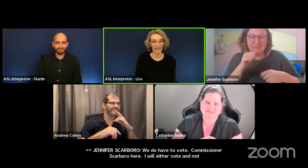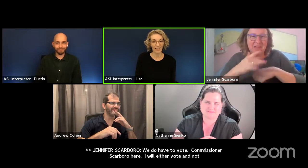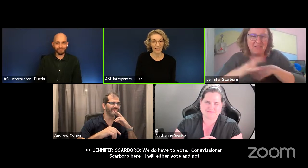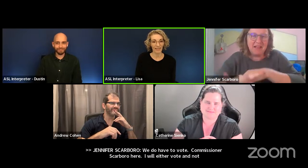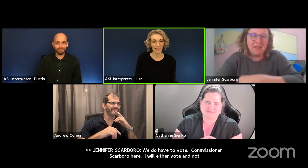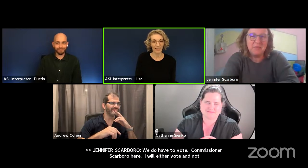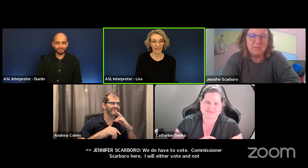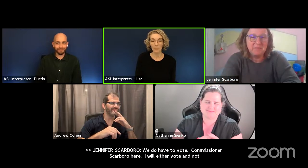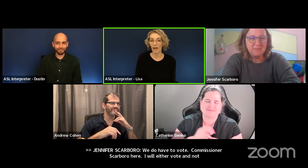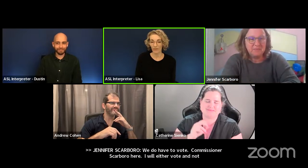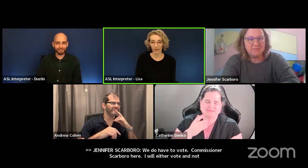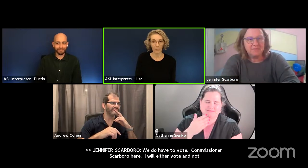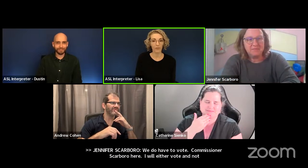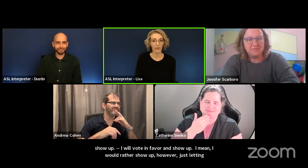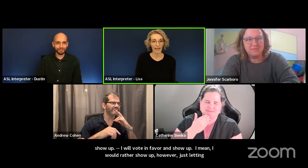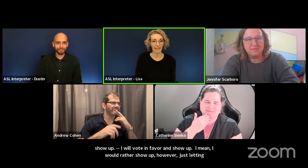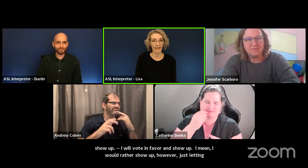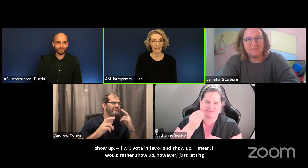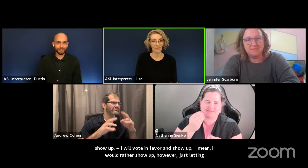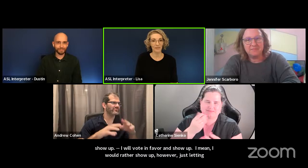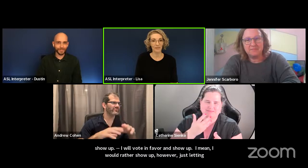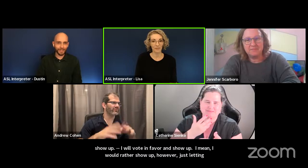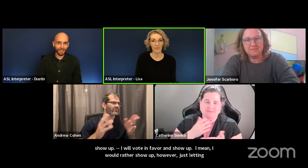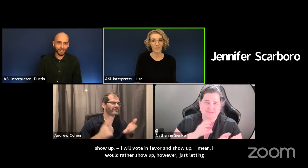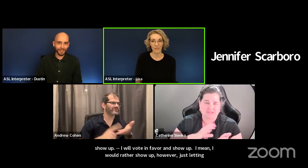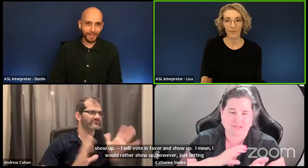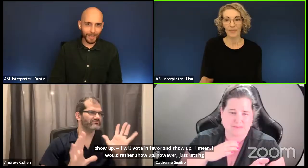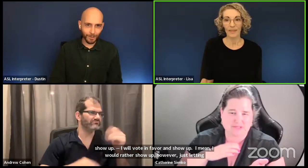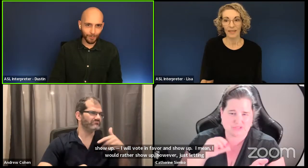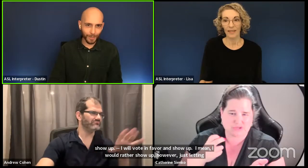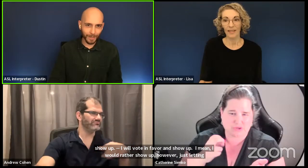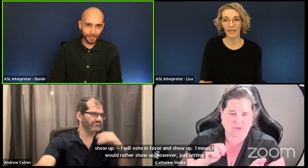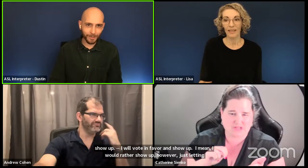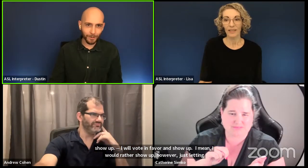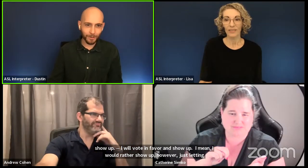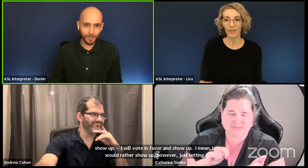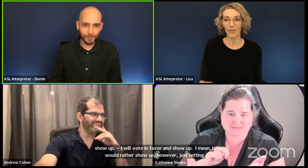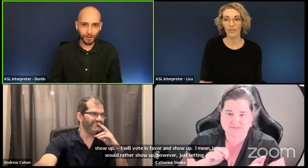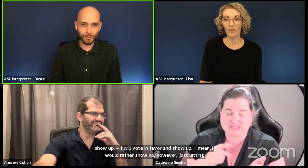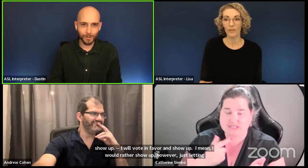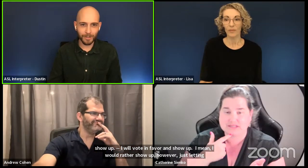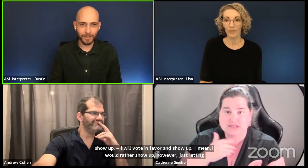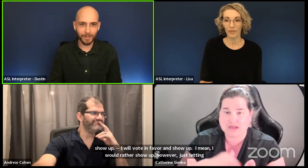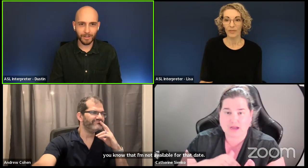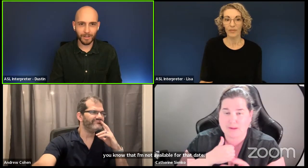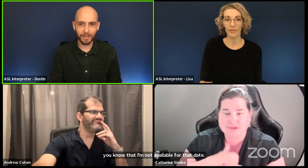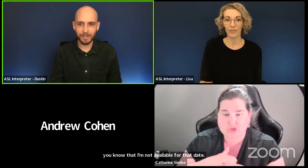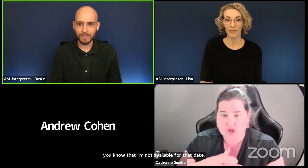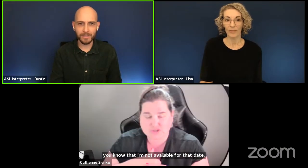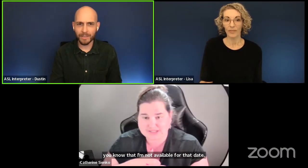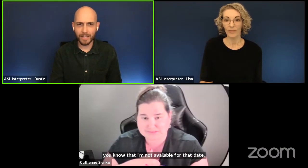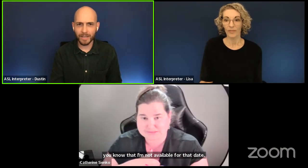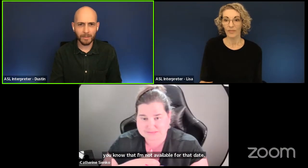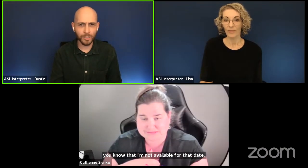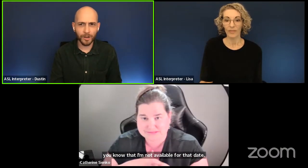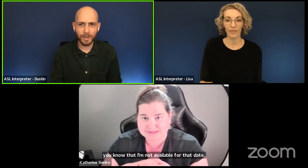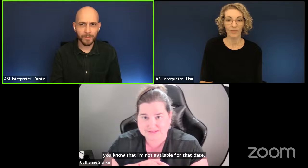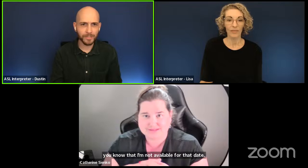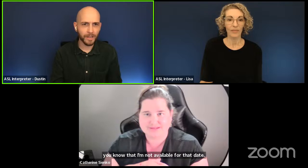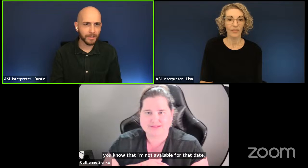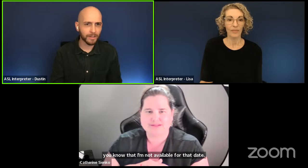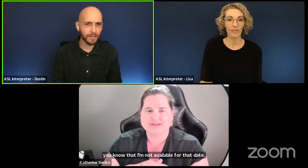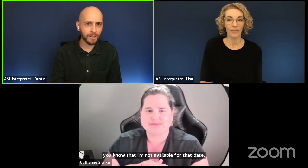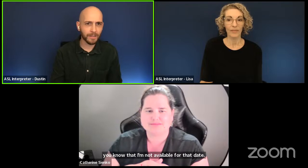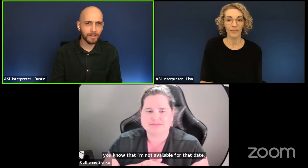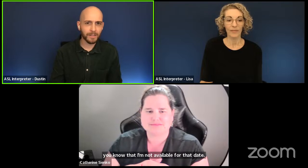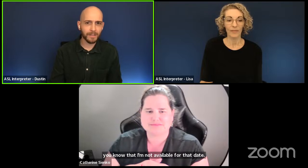that I'm not available for that date. Thank you for letting us know. Commissioner Cohen, say that again. I'm sorry, I